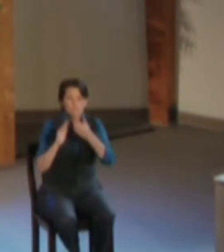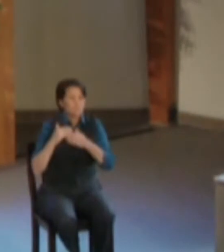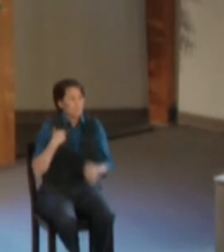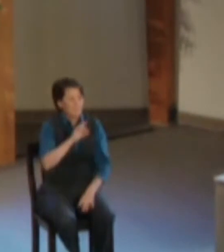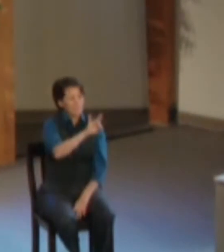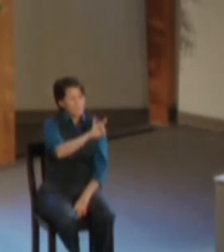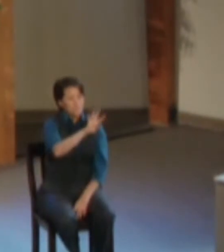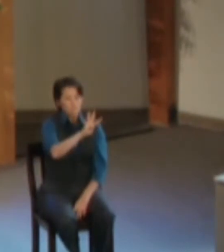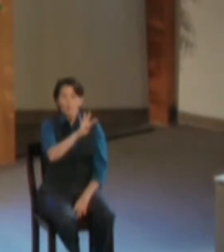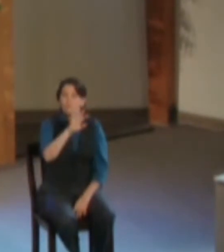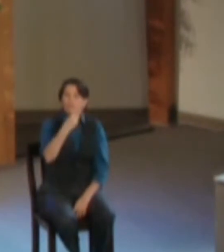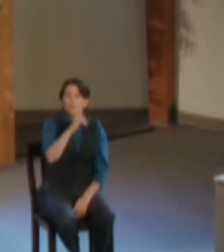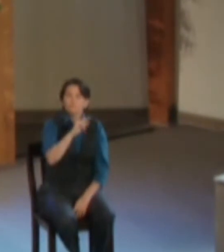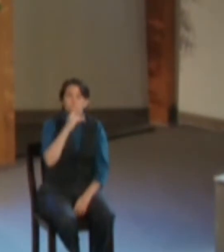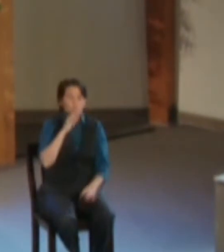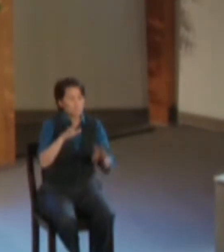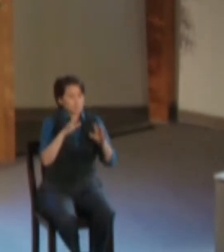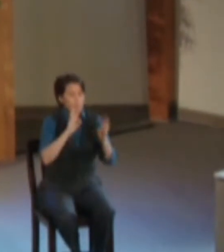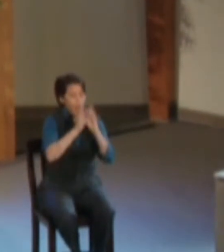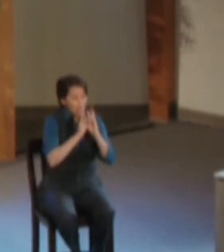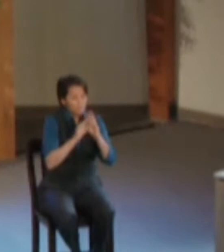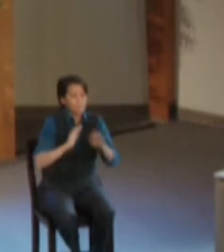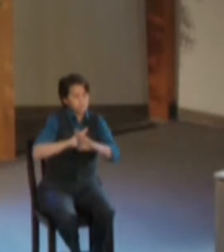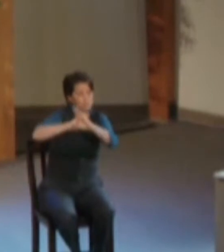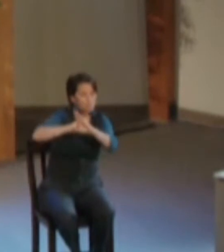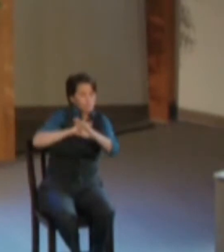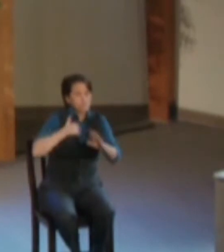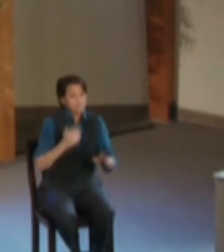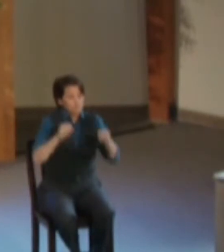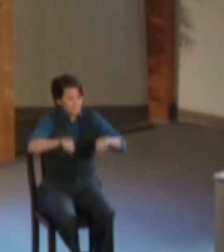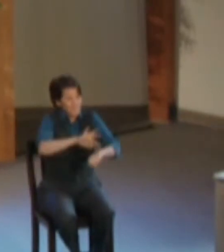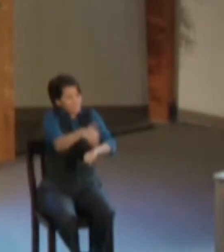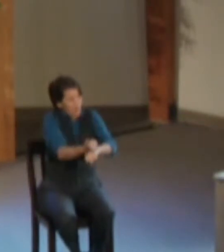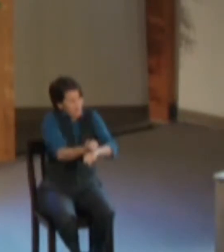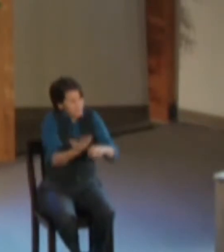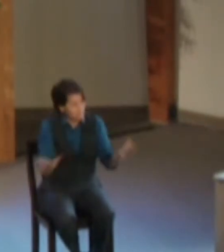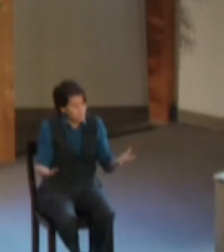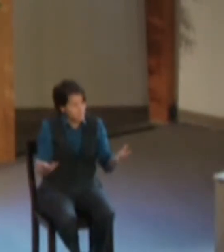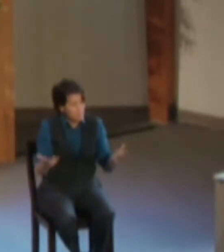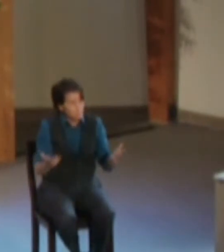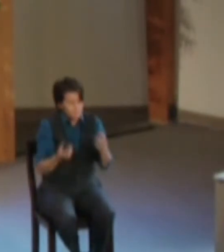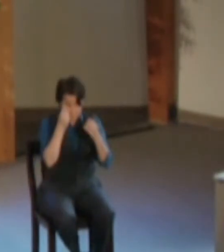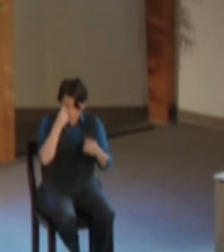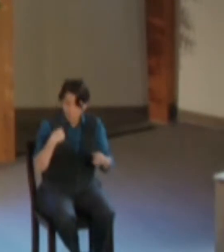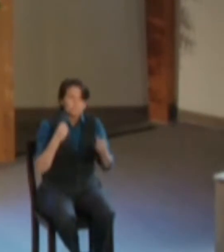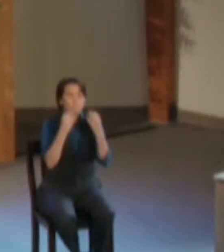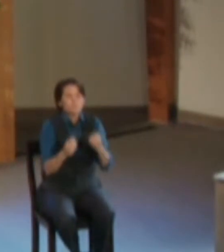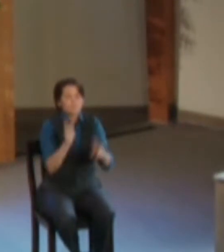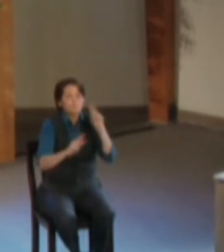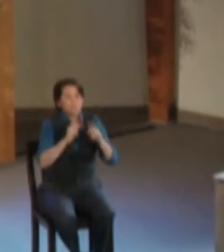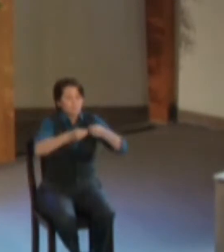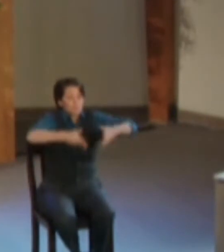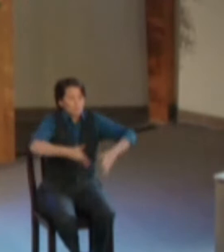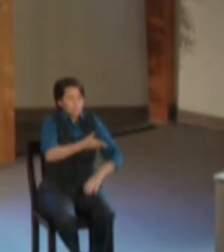hut. They're weatherproof. They're insulated, they're lockable, which is really important because a lot of people on the street lose their stuff. I would